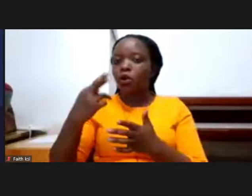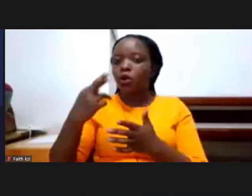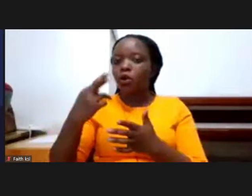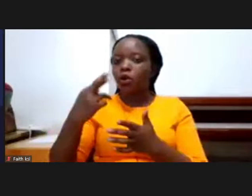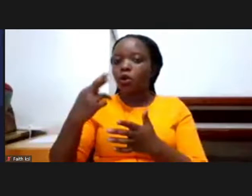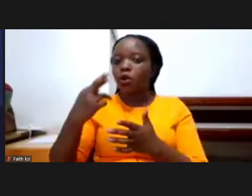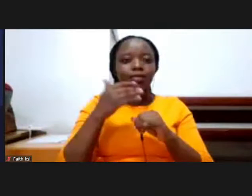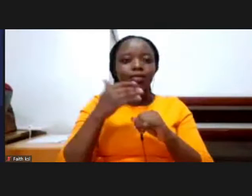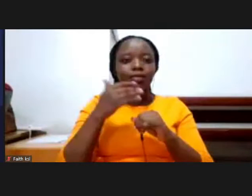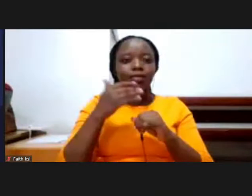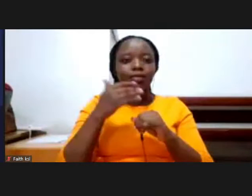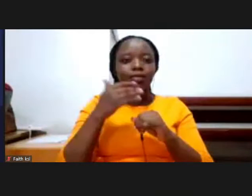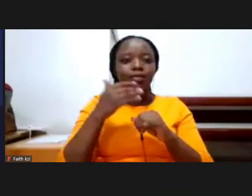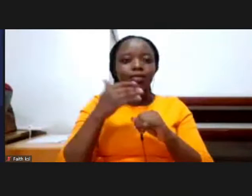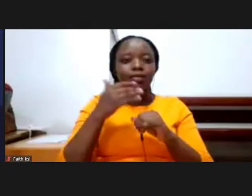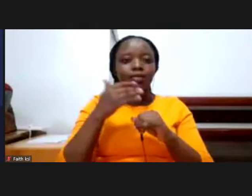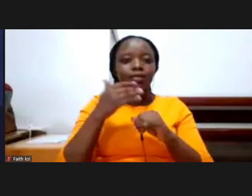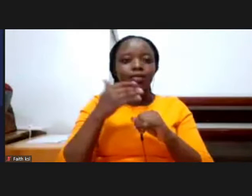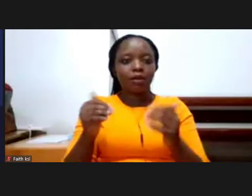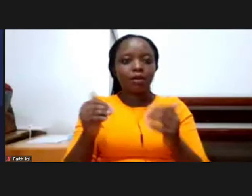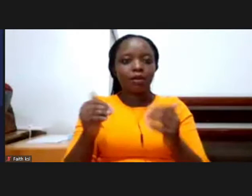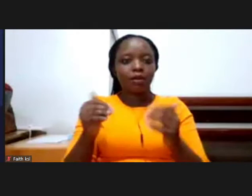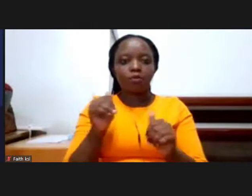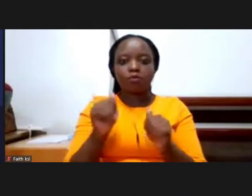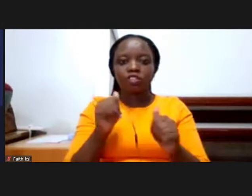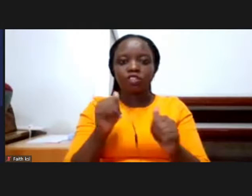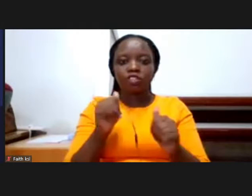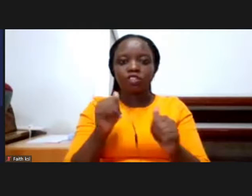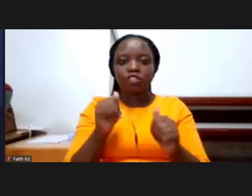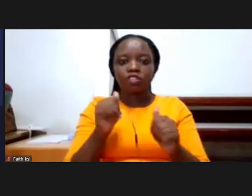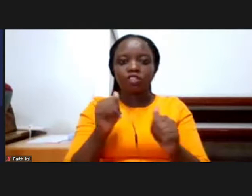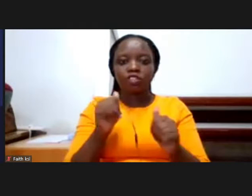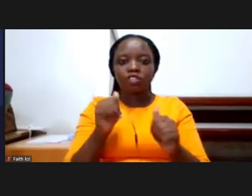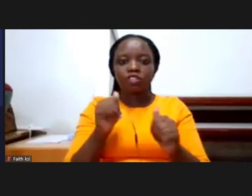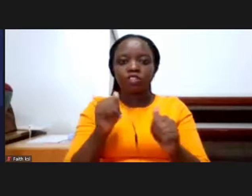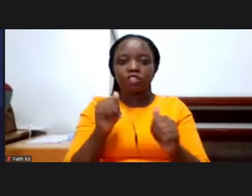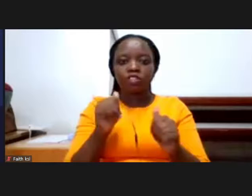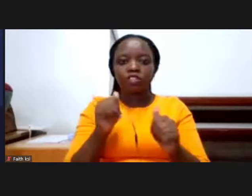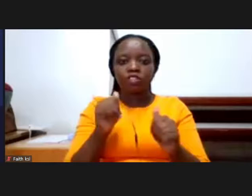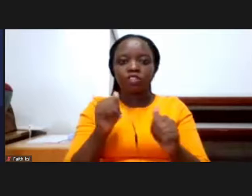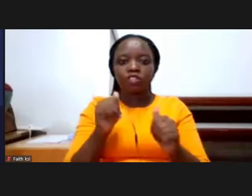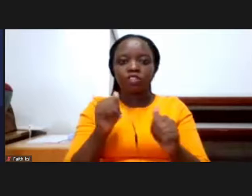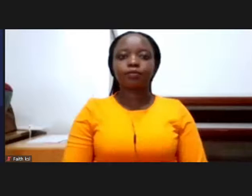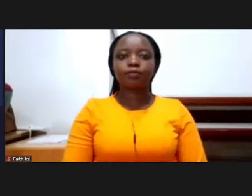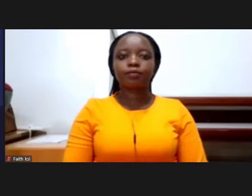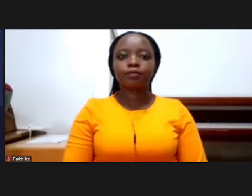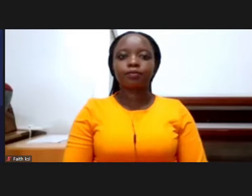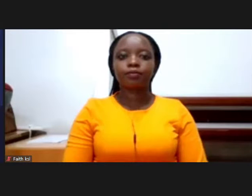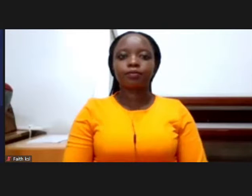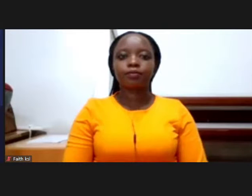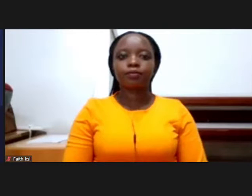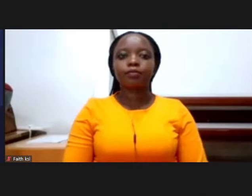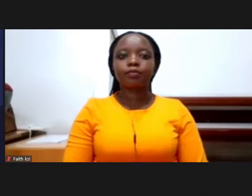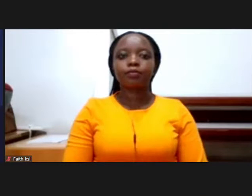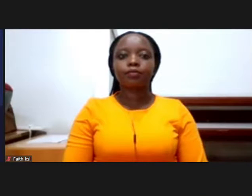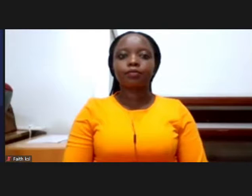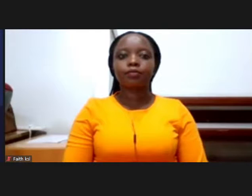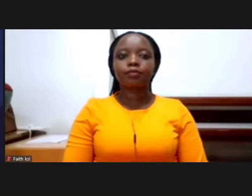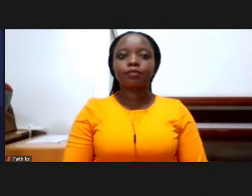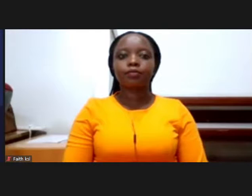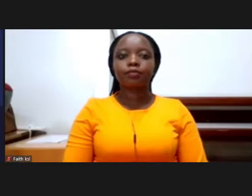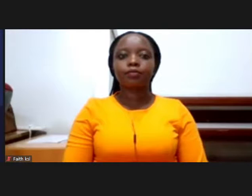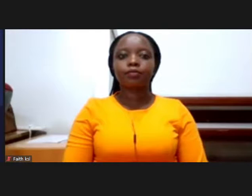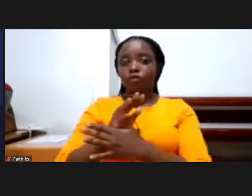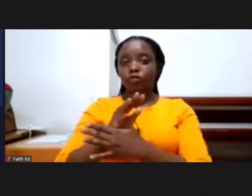onboarding. We have not said that the deadline now means that those who shall have not onboarded by 31st of this month will be barred